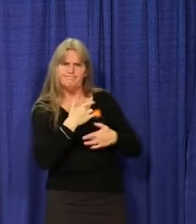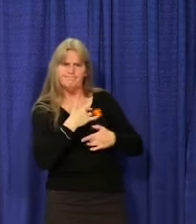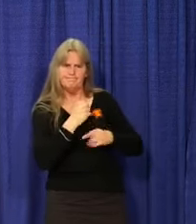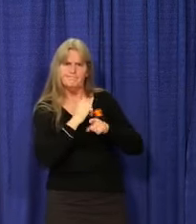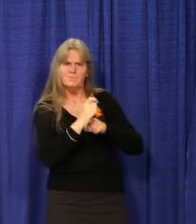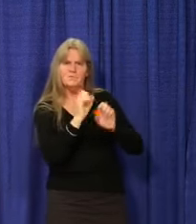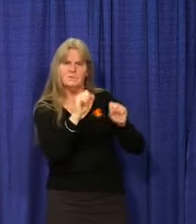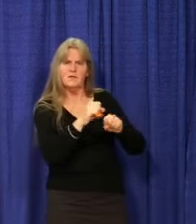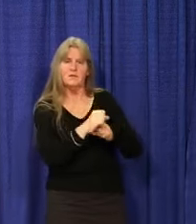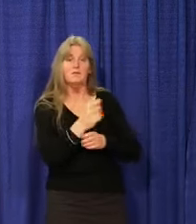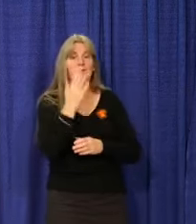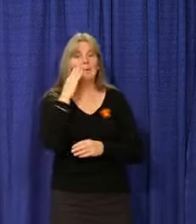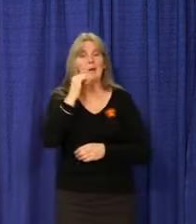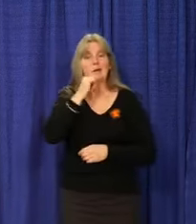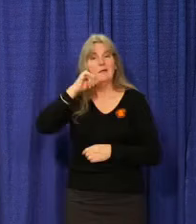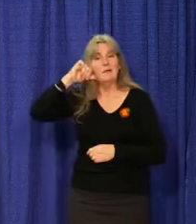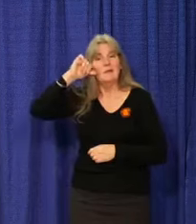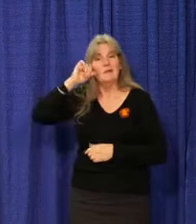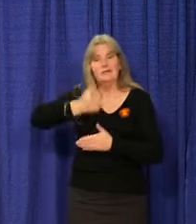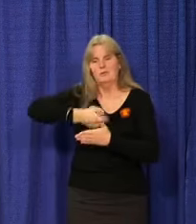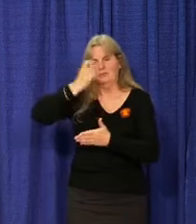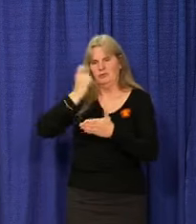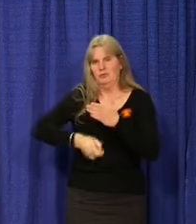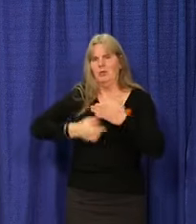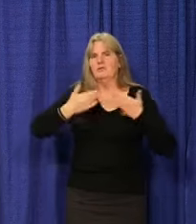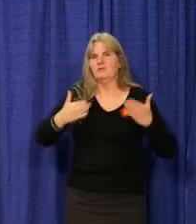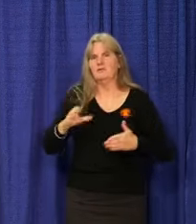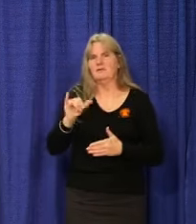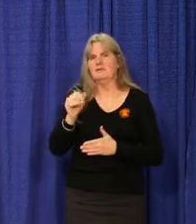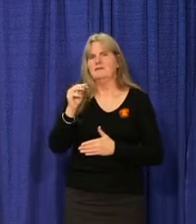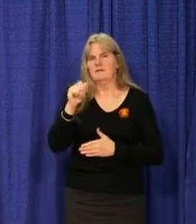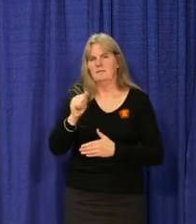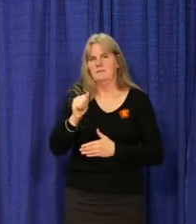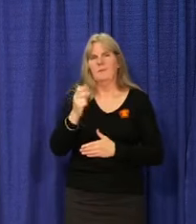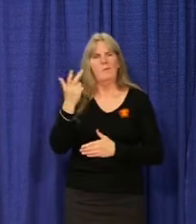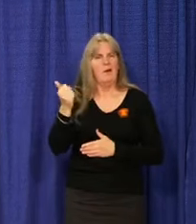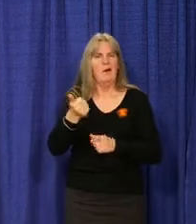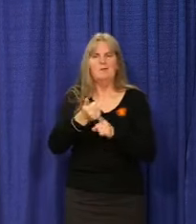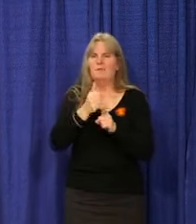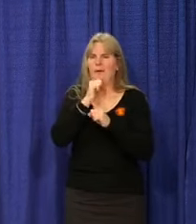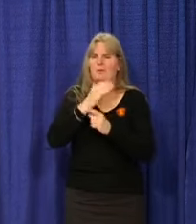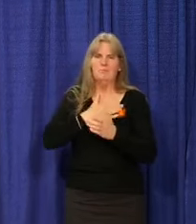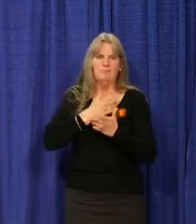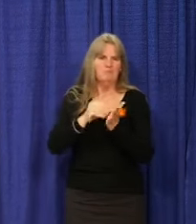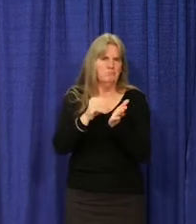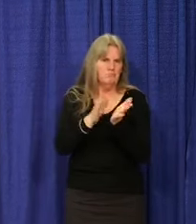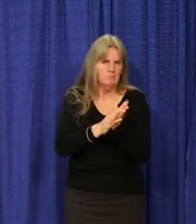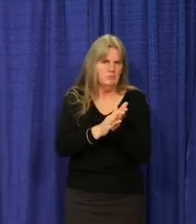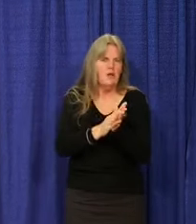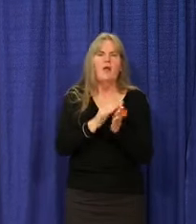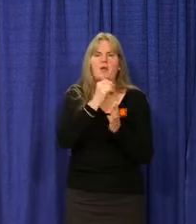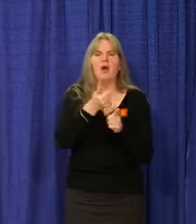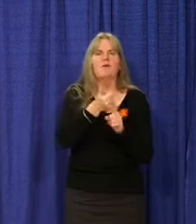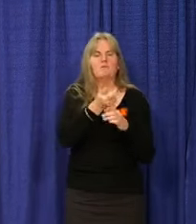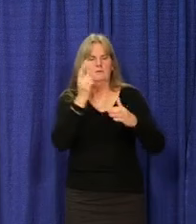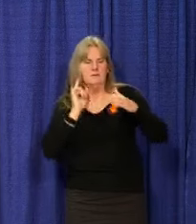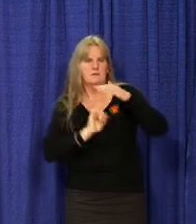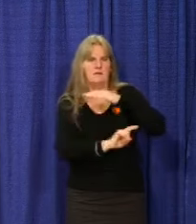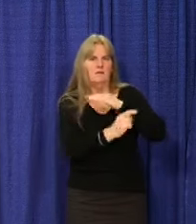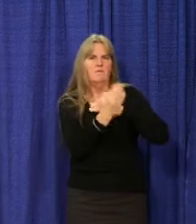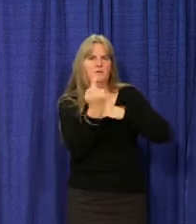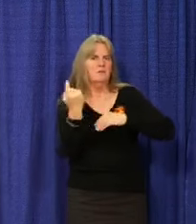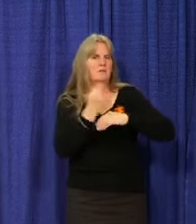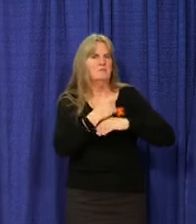Yesterday, 2 new charges were laid under CEMA for failure to provide a declaration and failure to self-isolate as